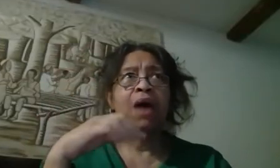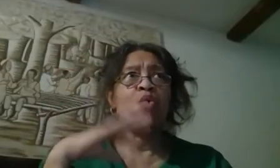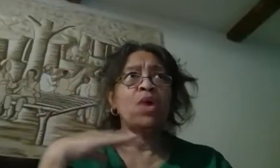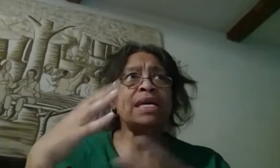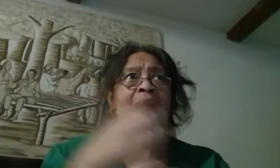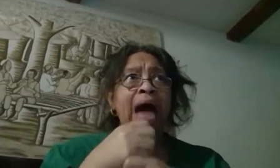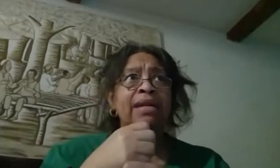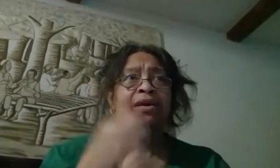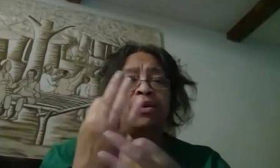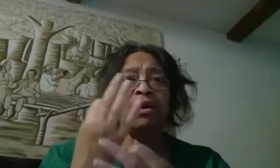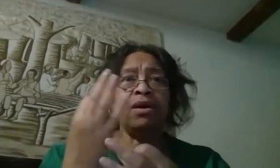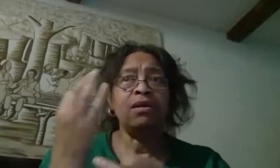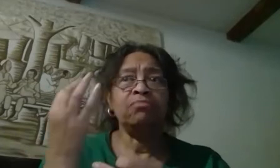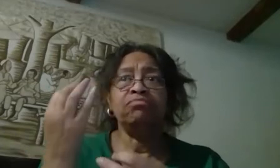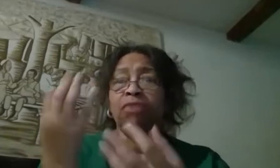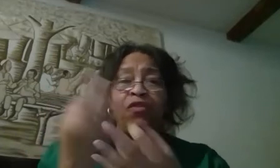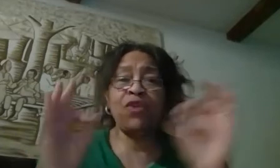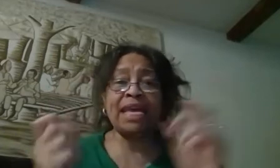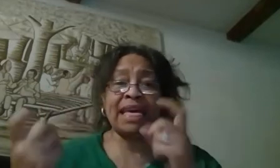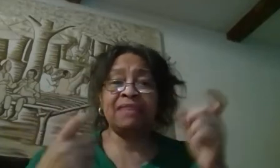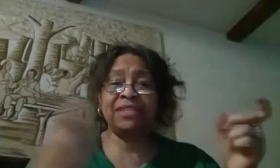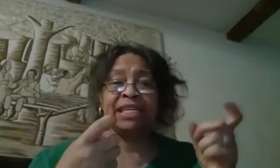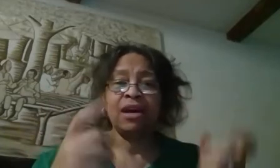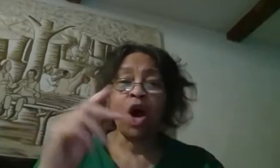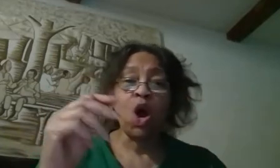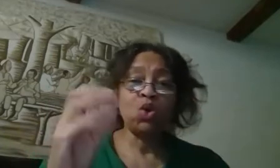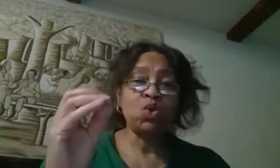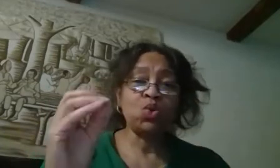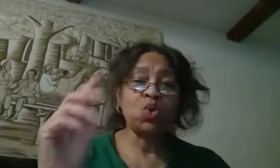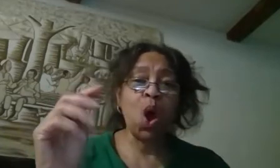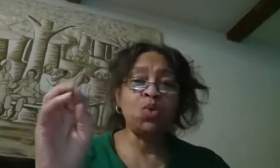about reset. So